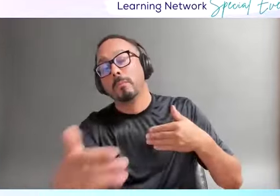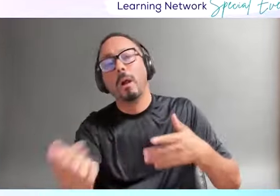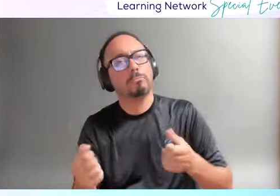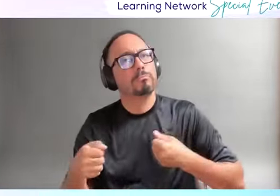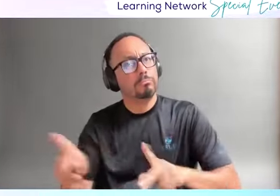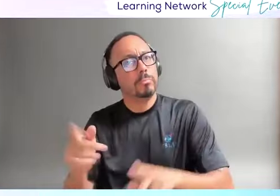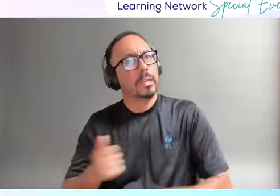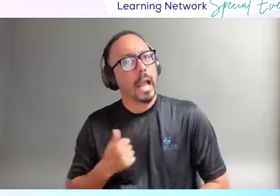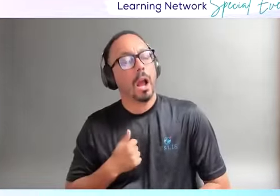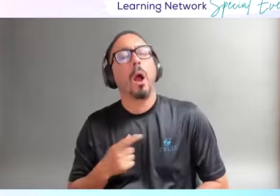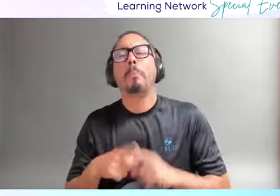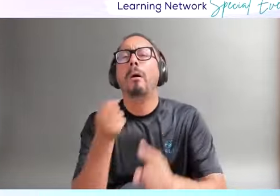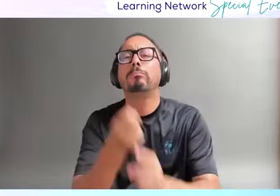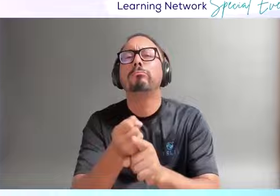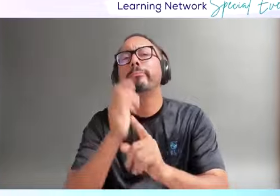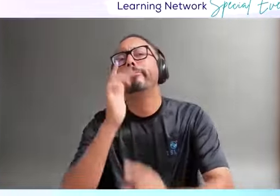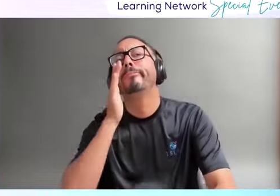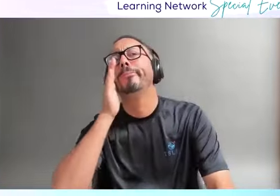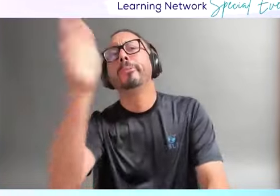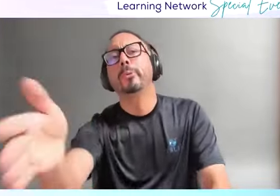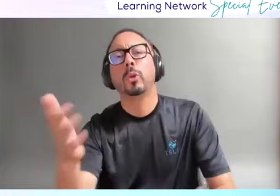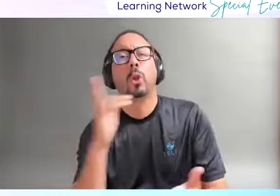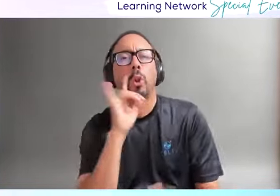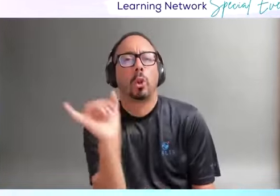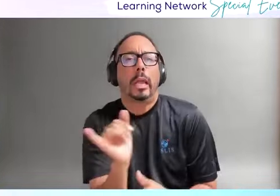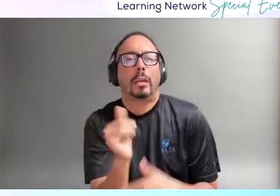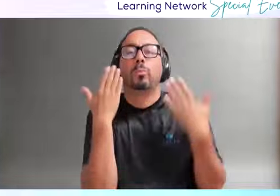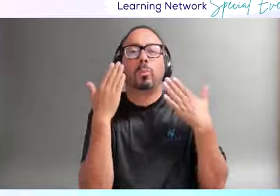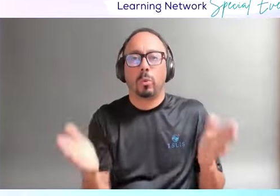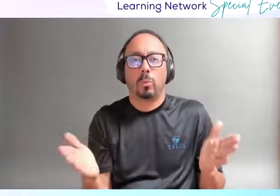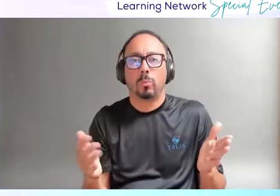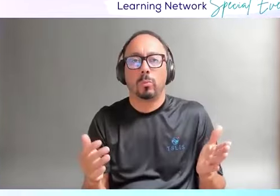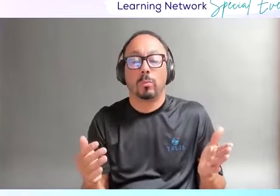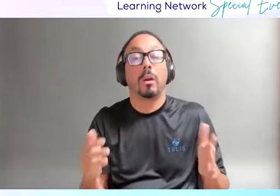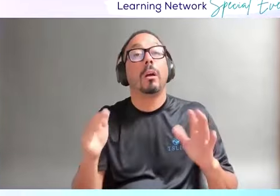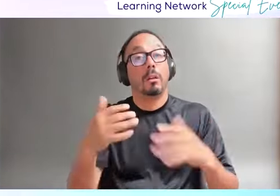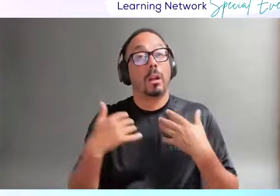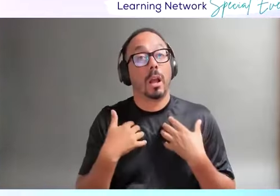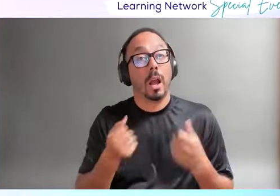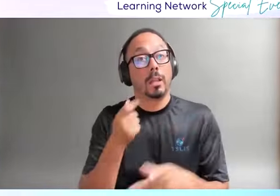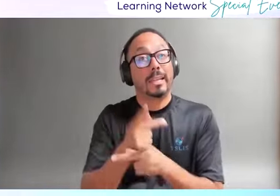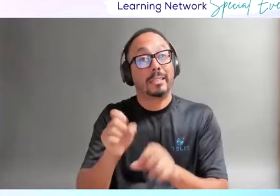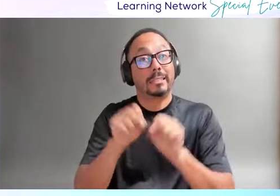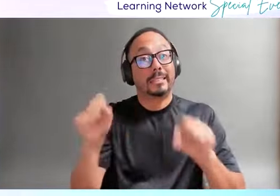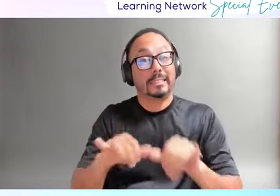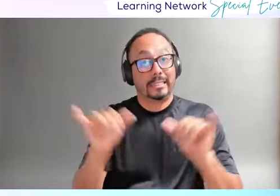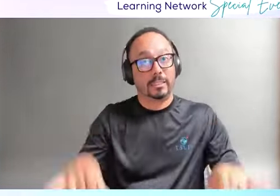the healthcare system engages in the distribution of